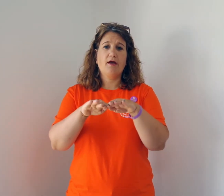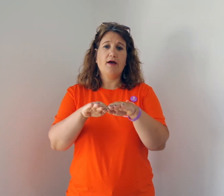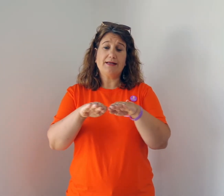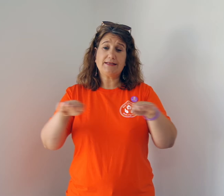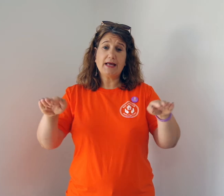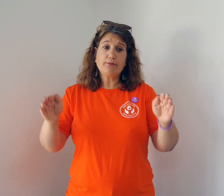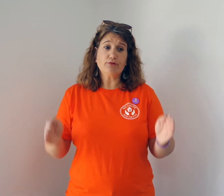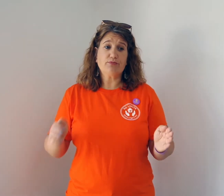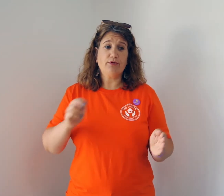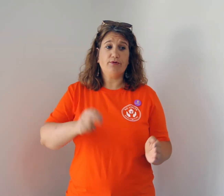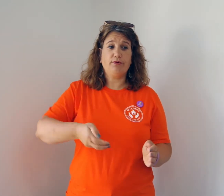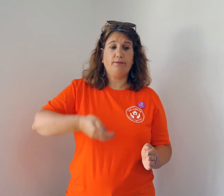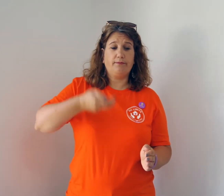a tablespoon,